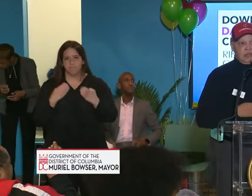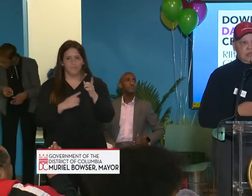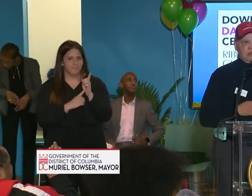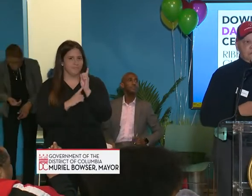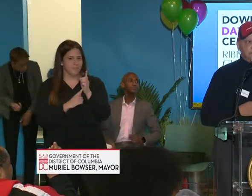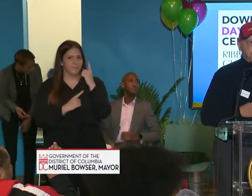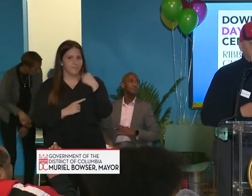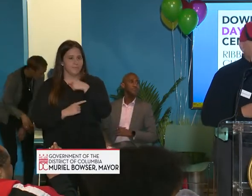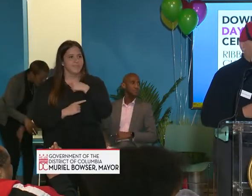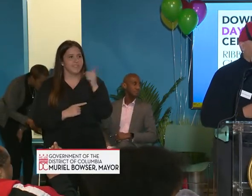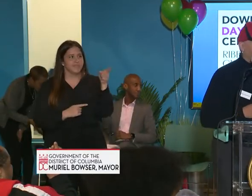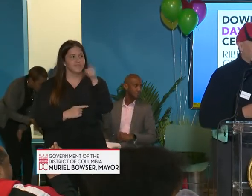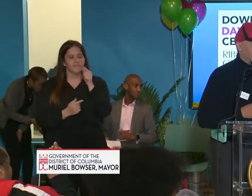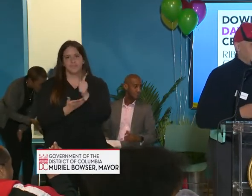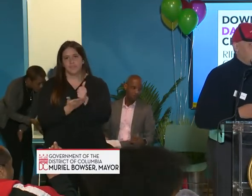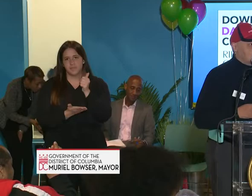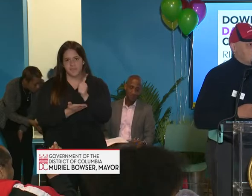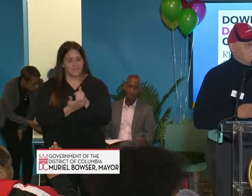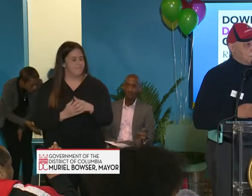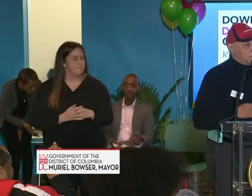me.